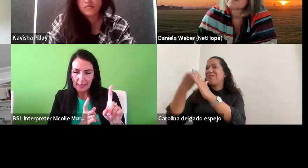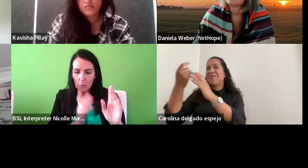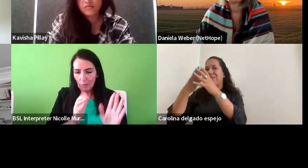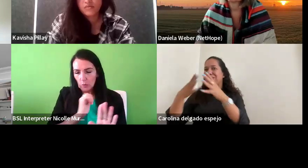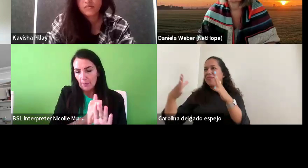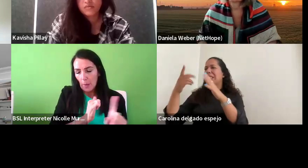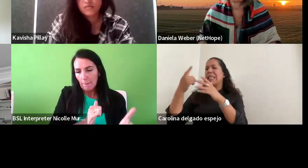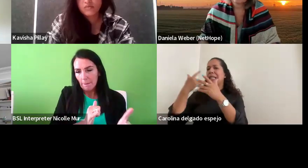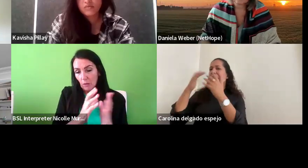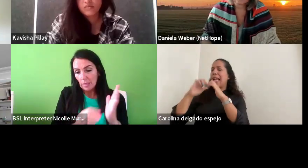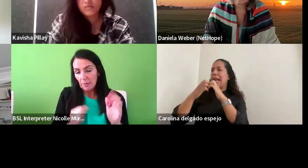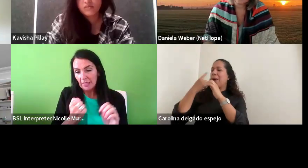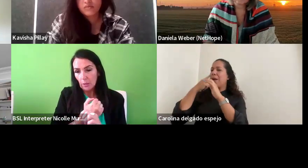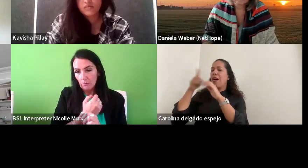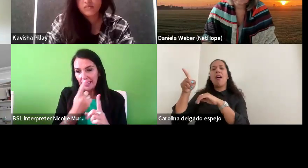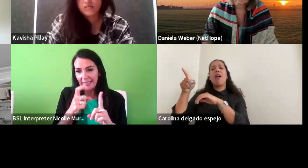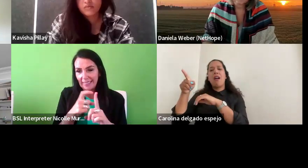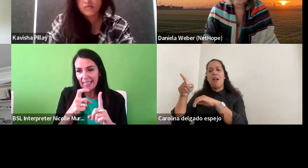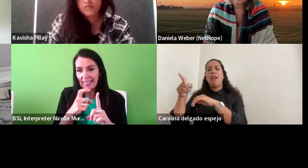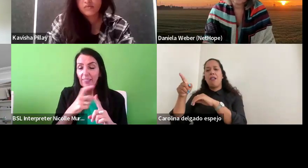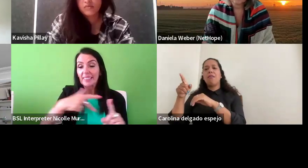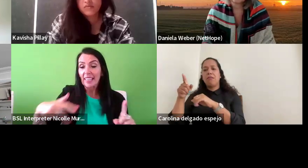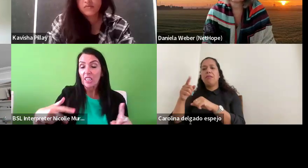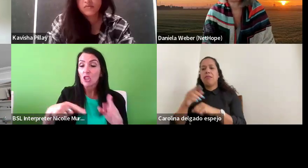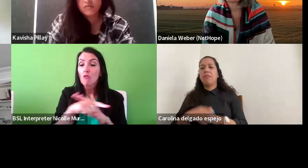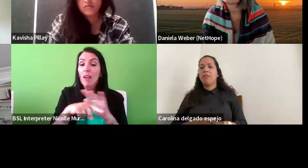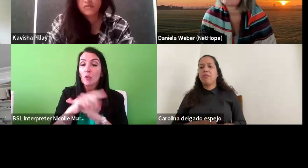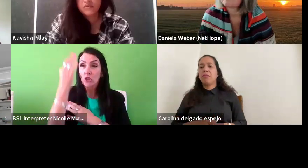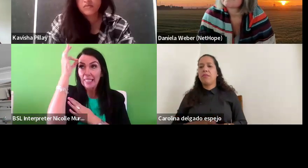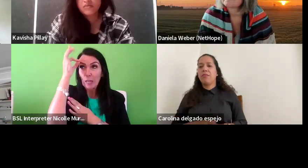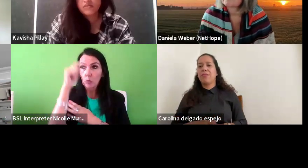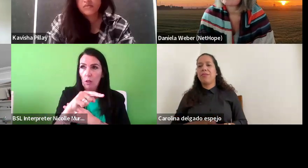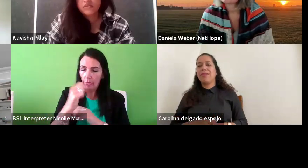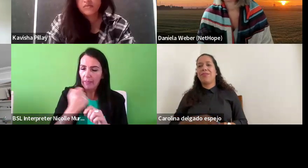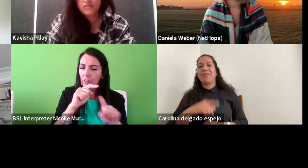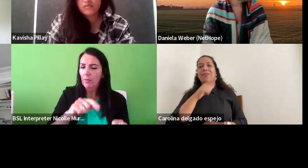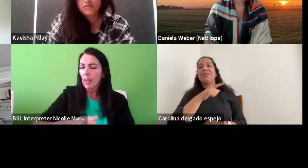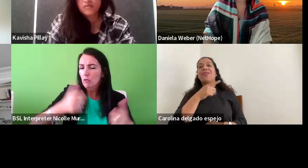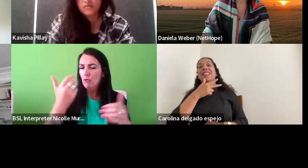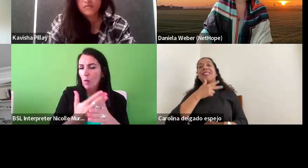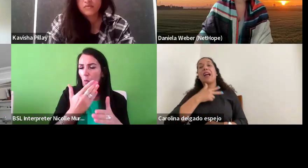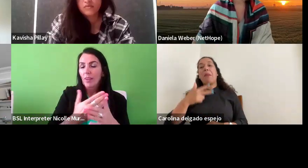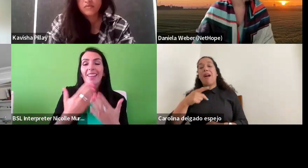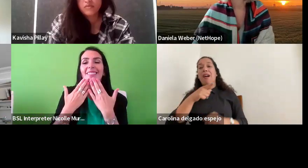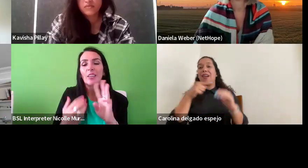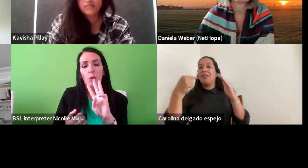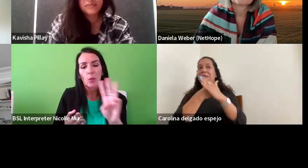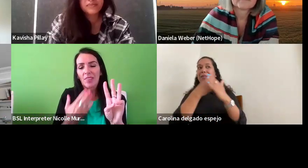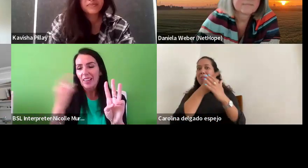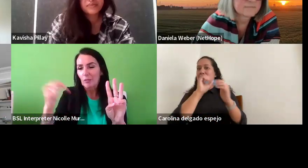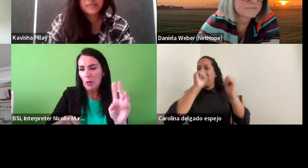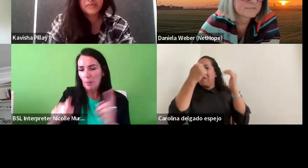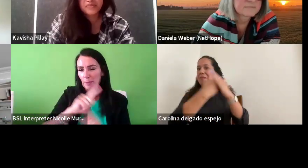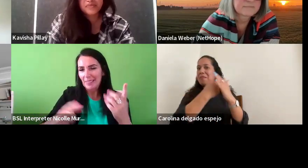for example, done by Danish Refugee Council, and there is a link there. Thank you so much to the panelists for coming